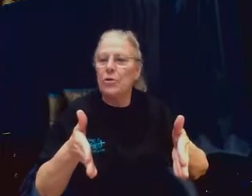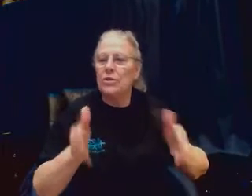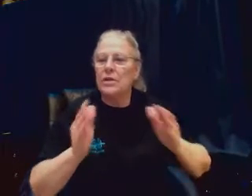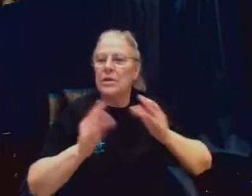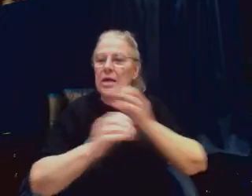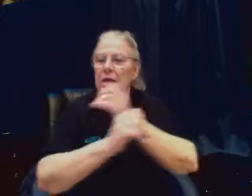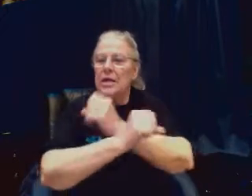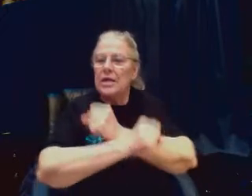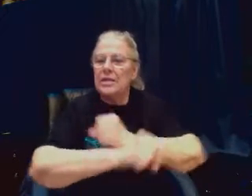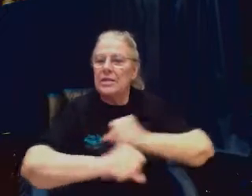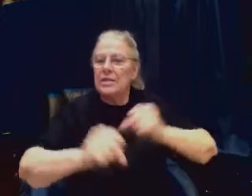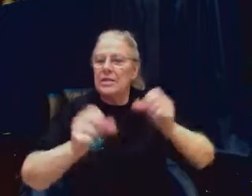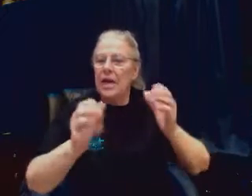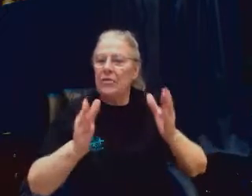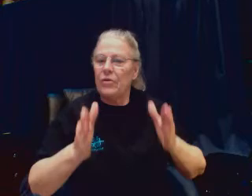person. Savior.